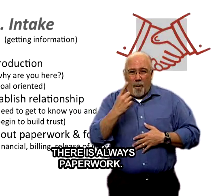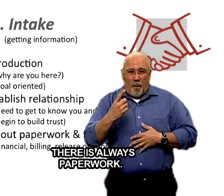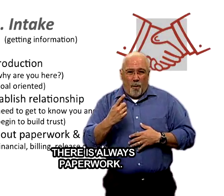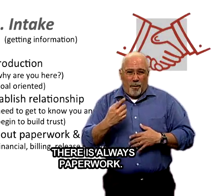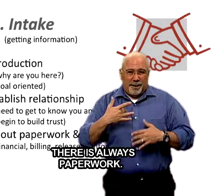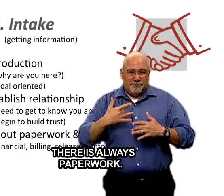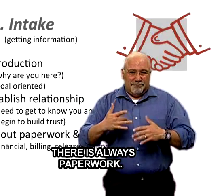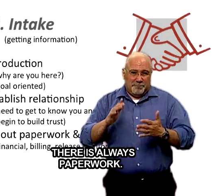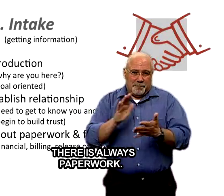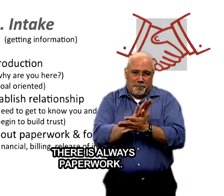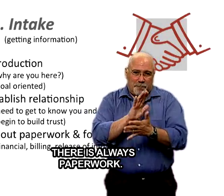There is always paperwork.